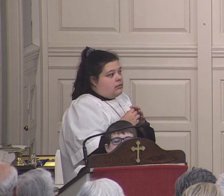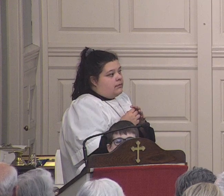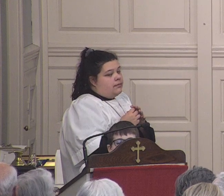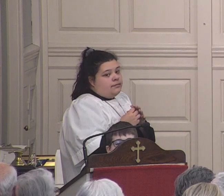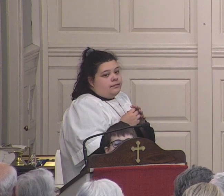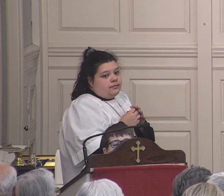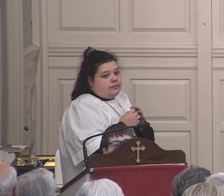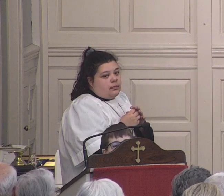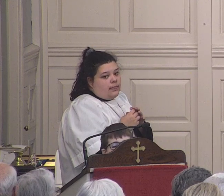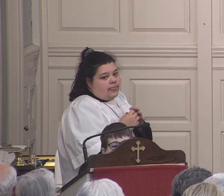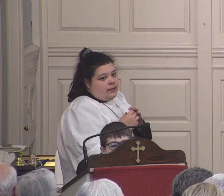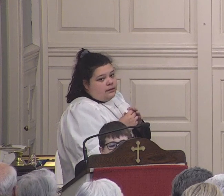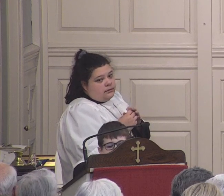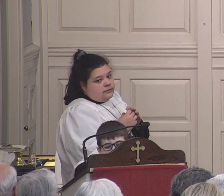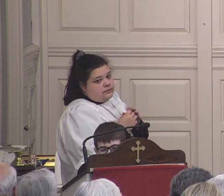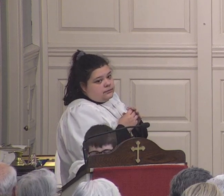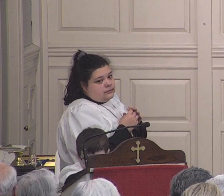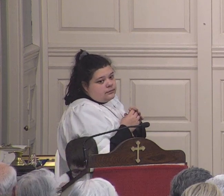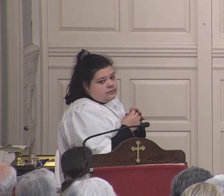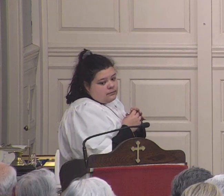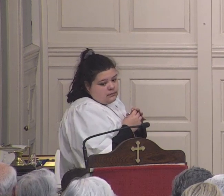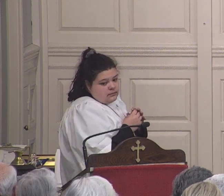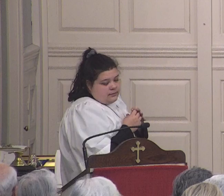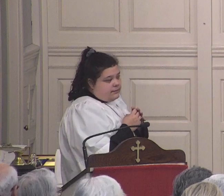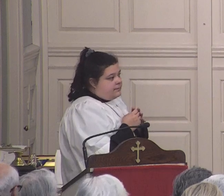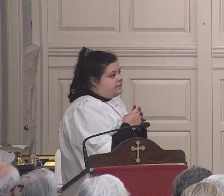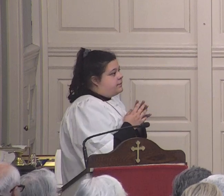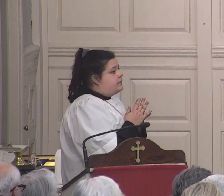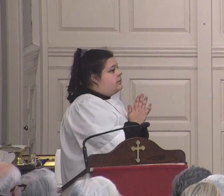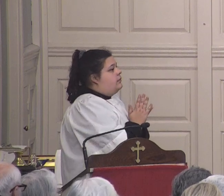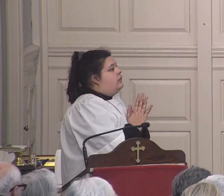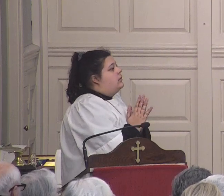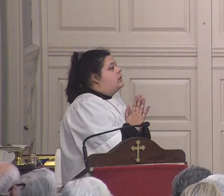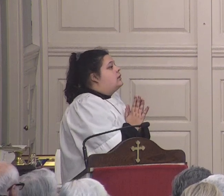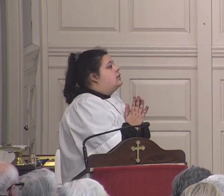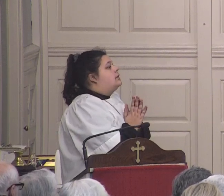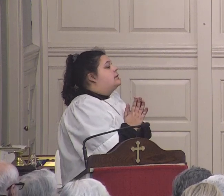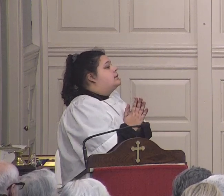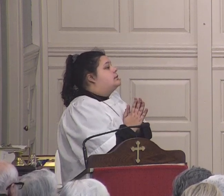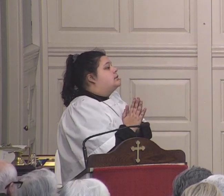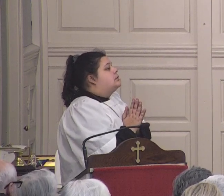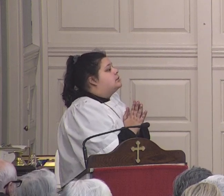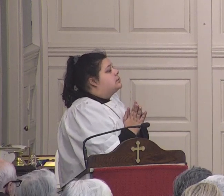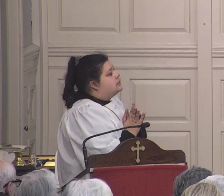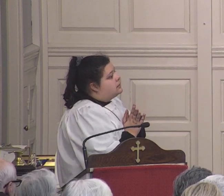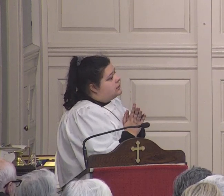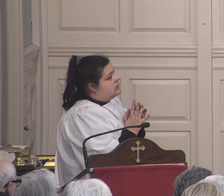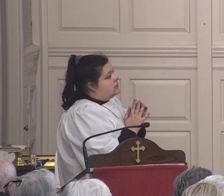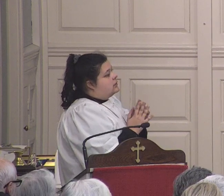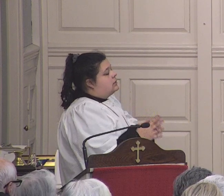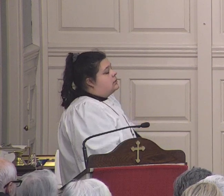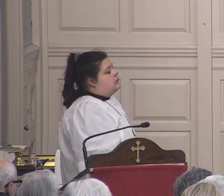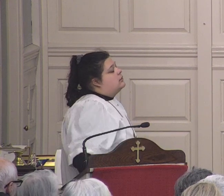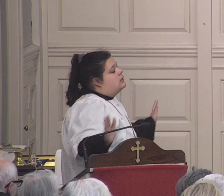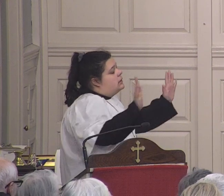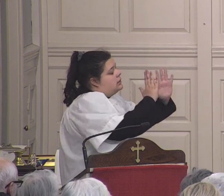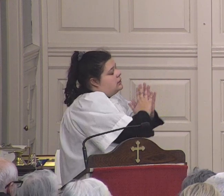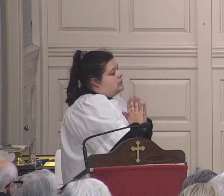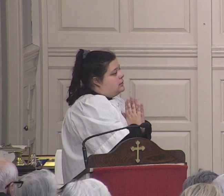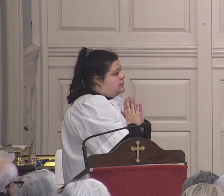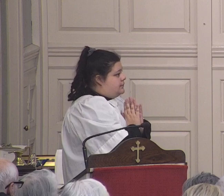Father, we thank you for hearing our prayers and answering them according to your will. Through Christ our